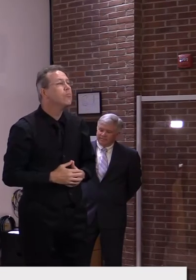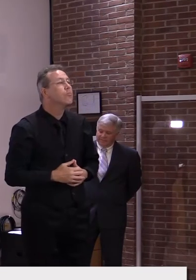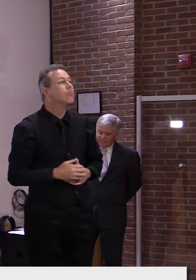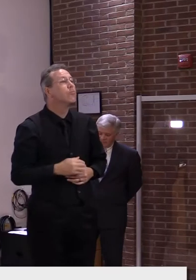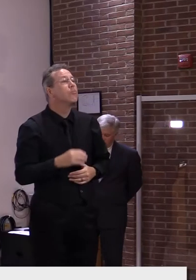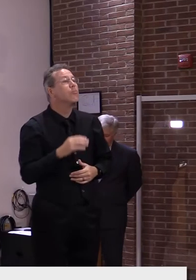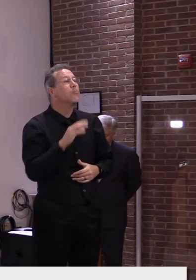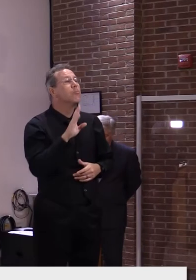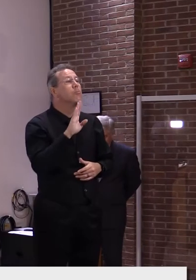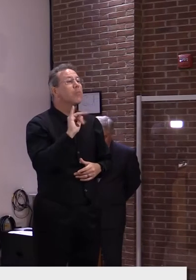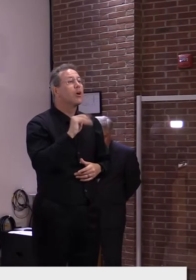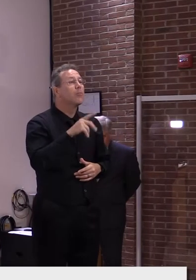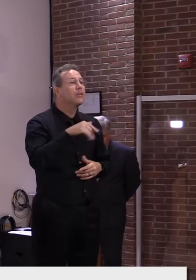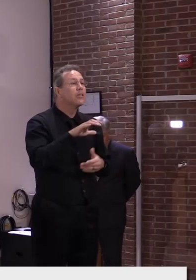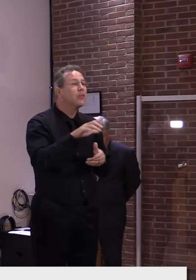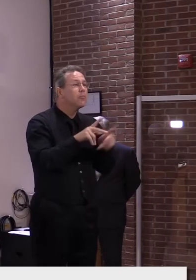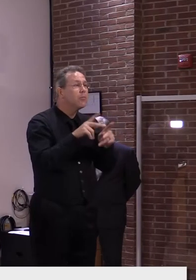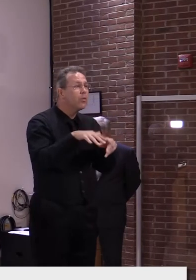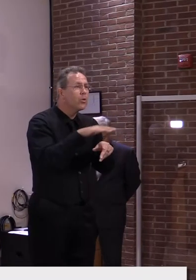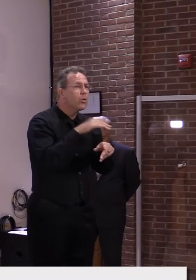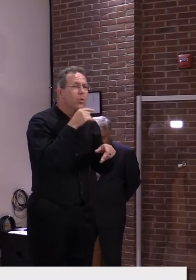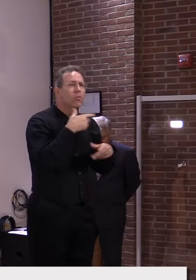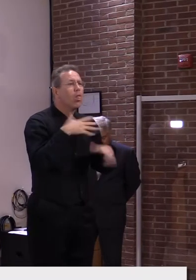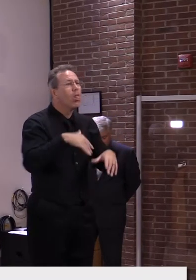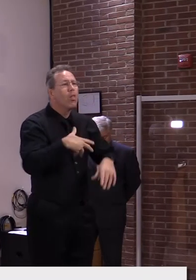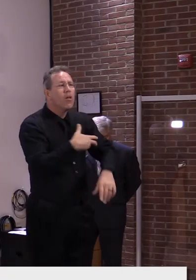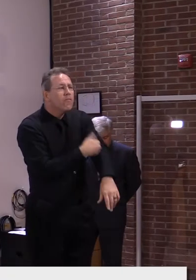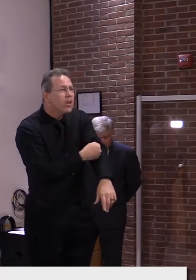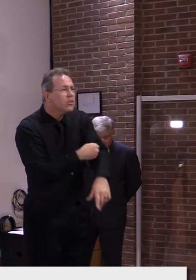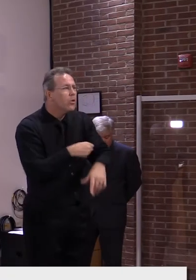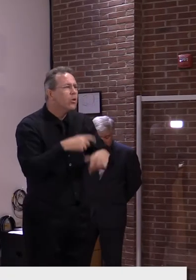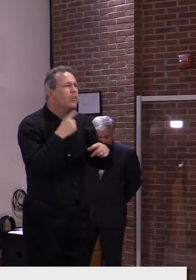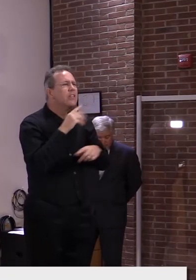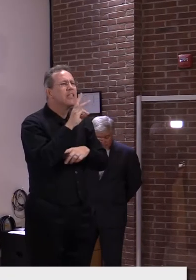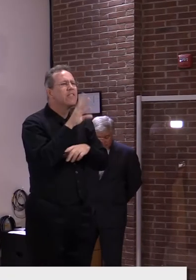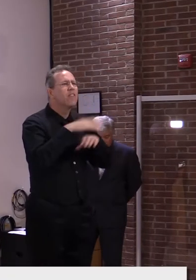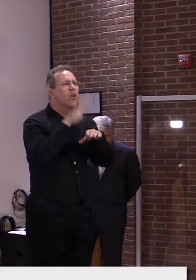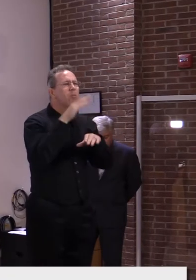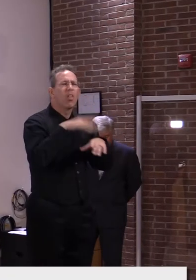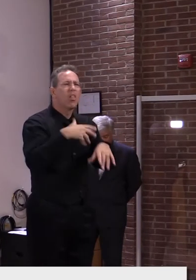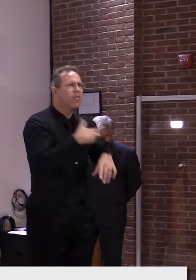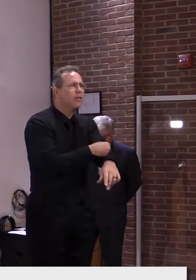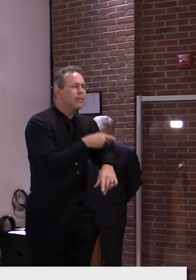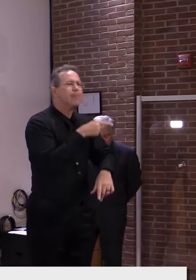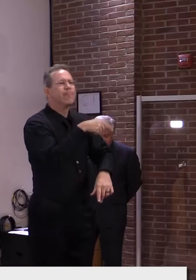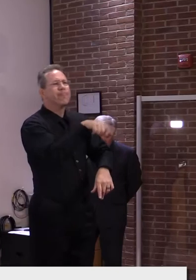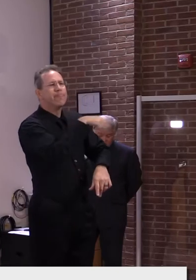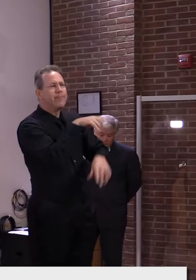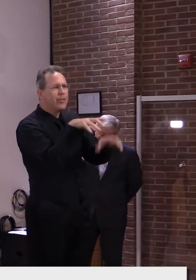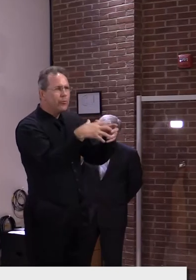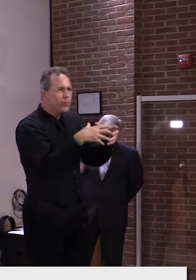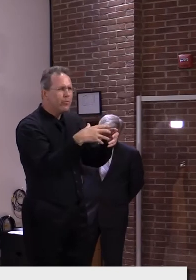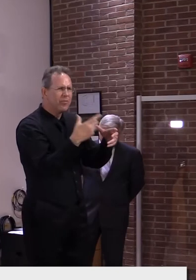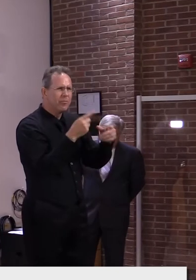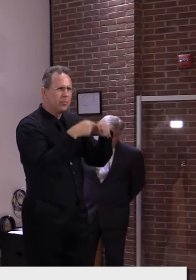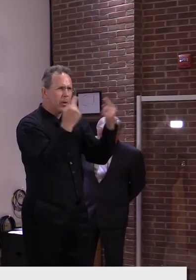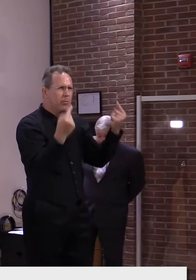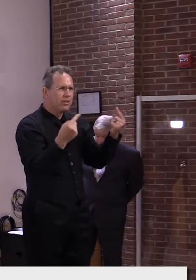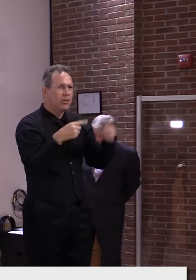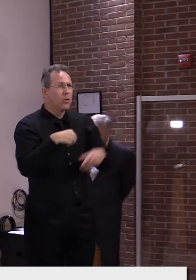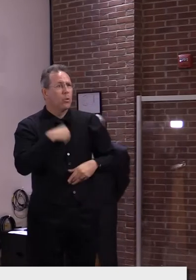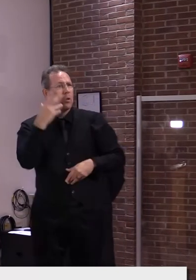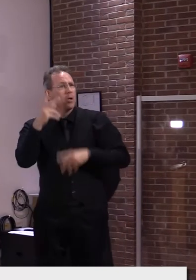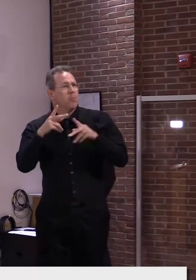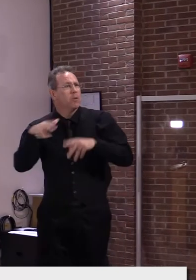of age, which is very different than the rest of our experience in Vermont, where